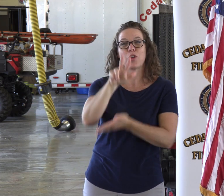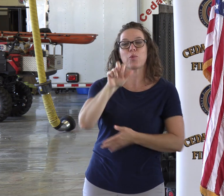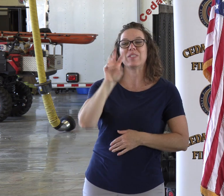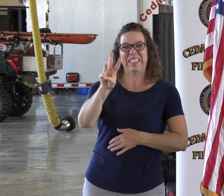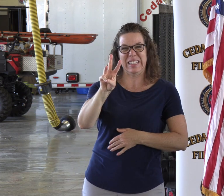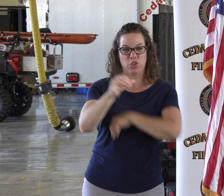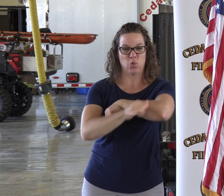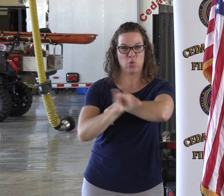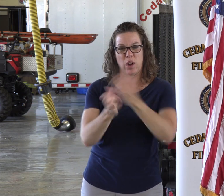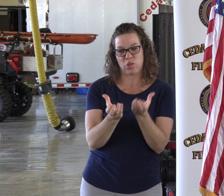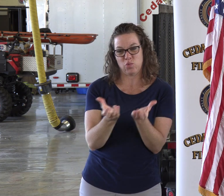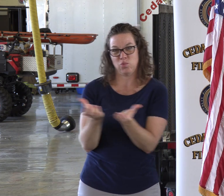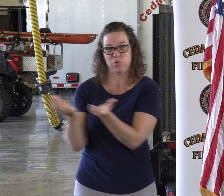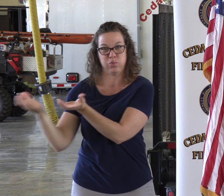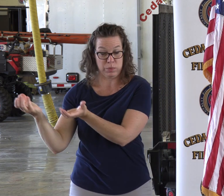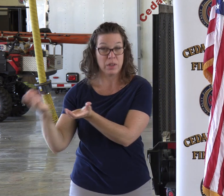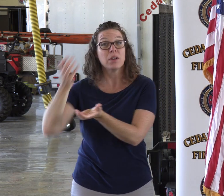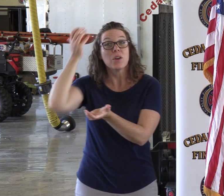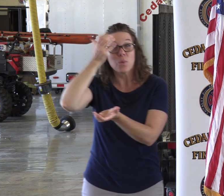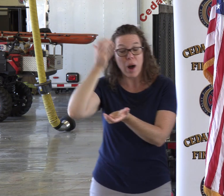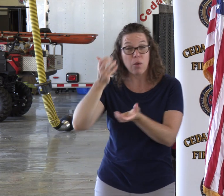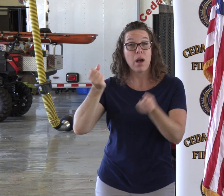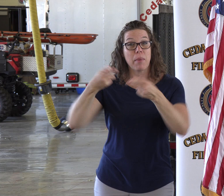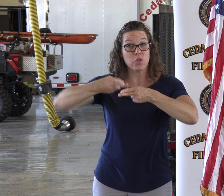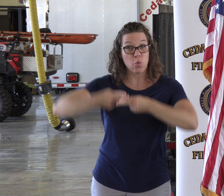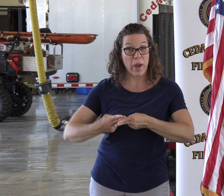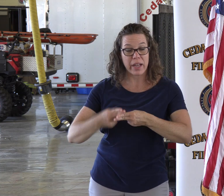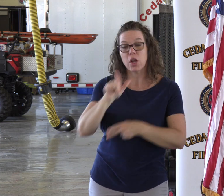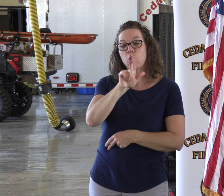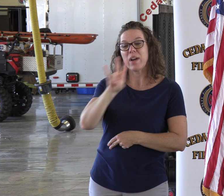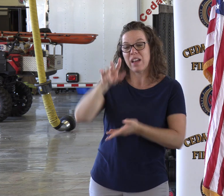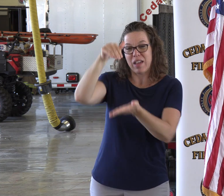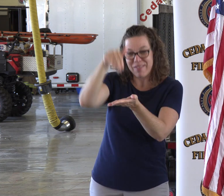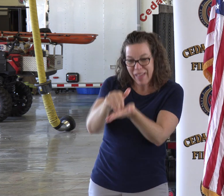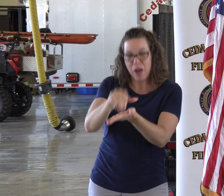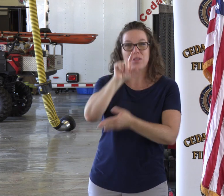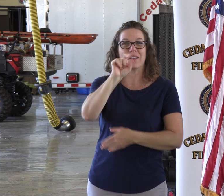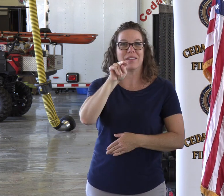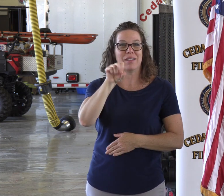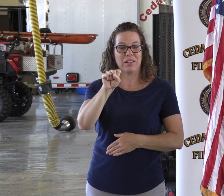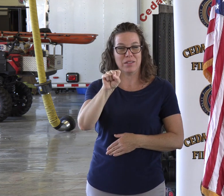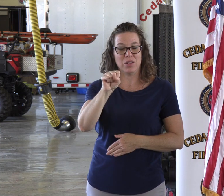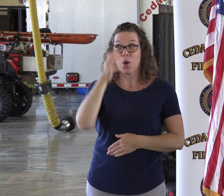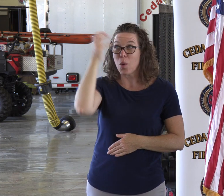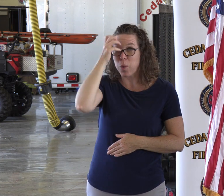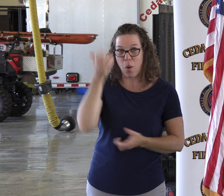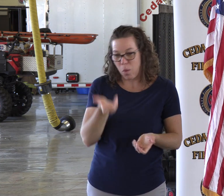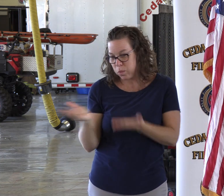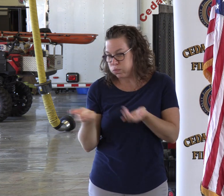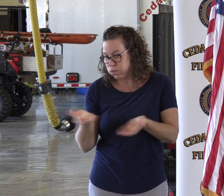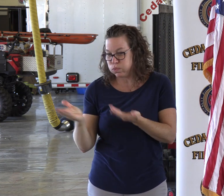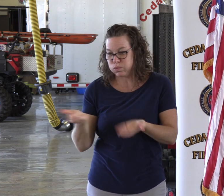12,306 truckloads. This equates to 27,000 tons of debris that's been hauled